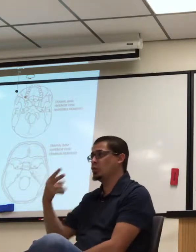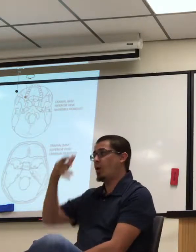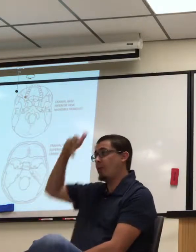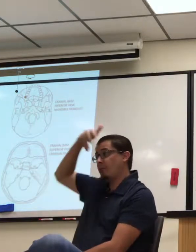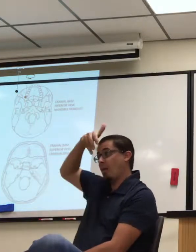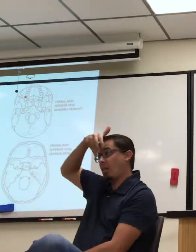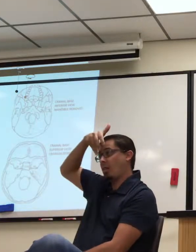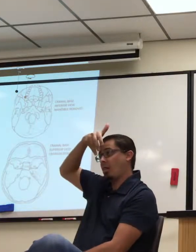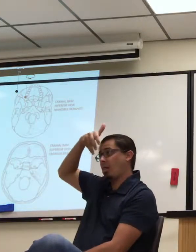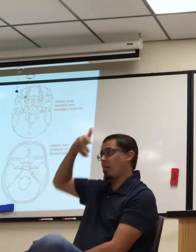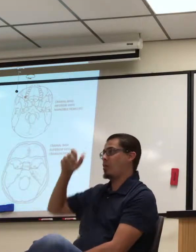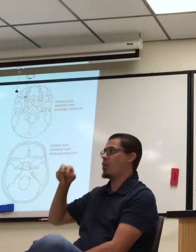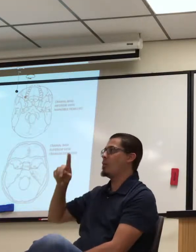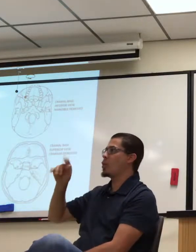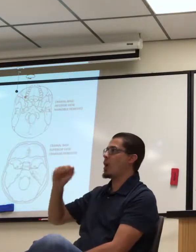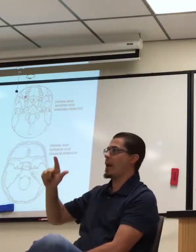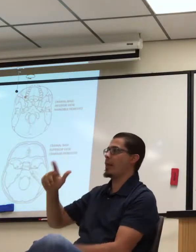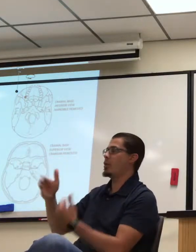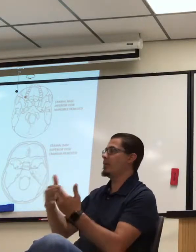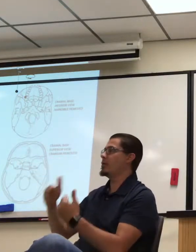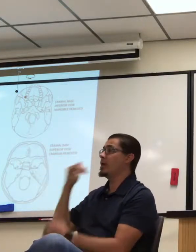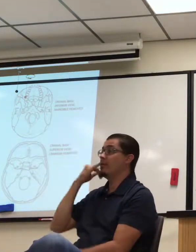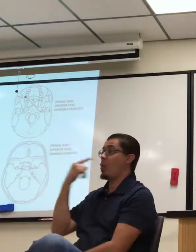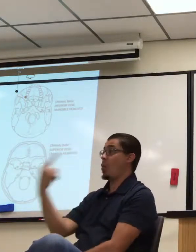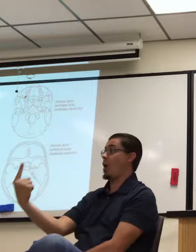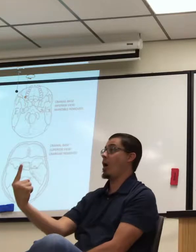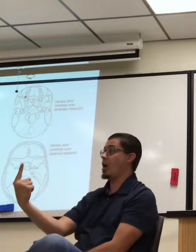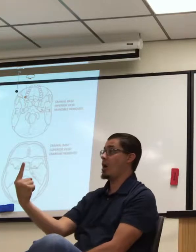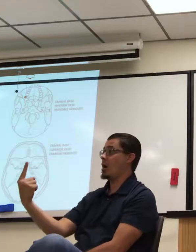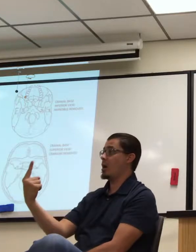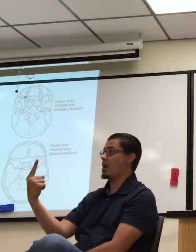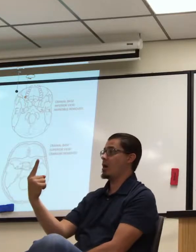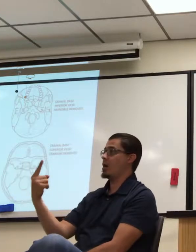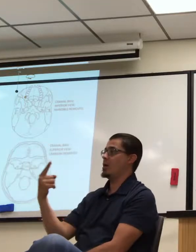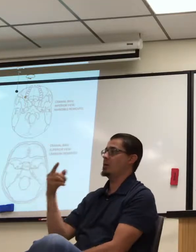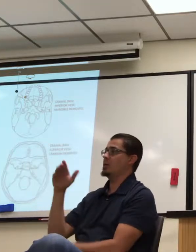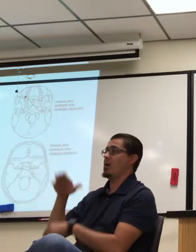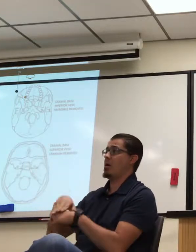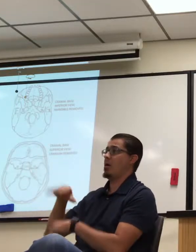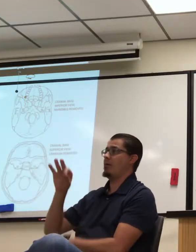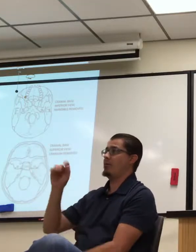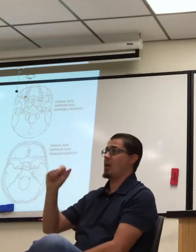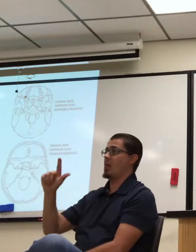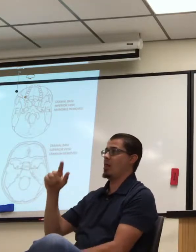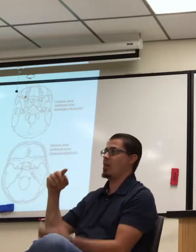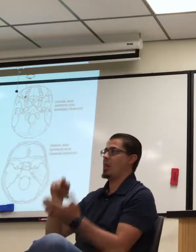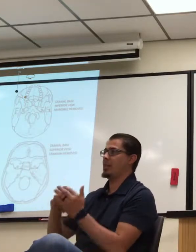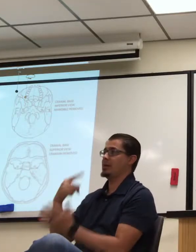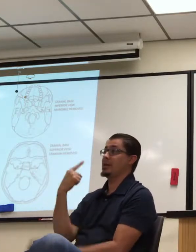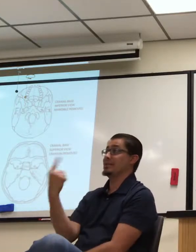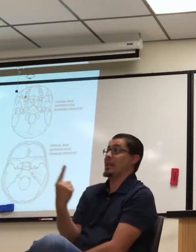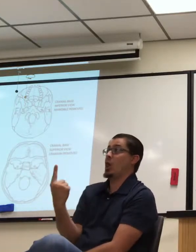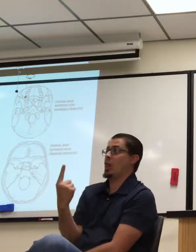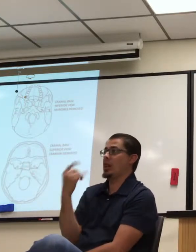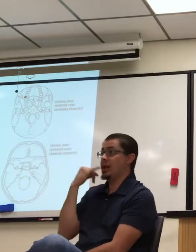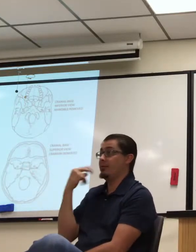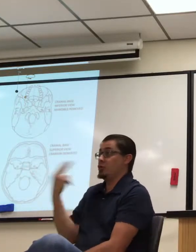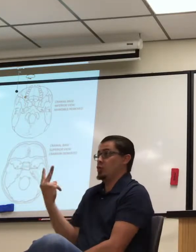bones or parietal bones, whatever it is. So if I put a 1 next to frontal bone, that means it's a single. If I put a 2, you got 2 of